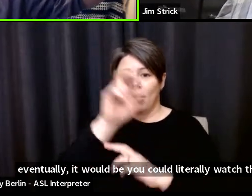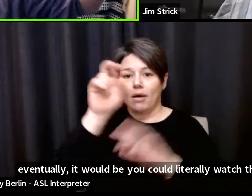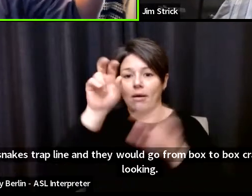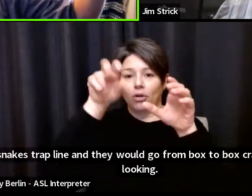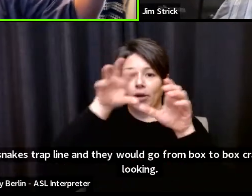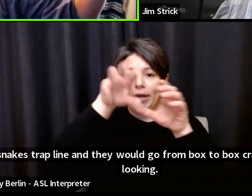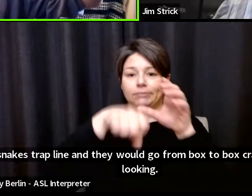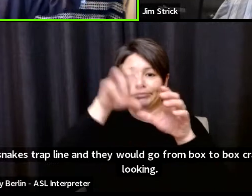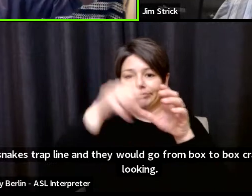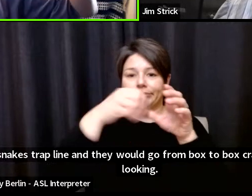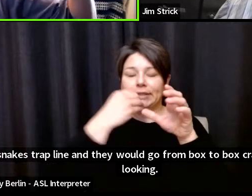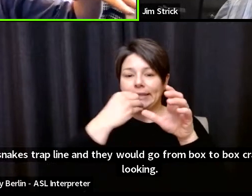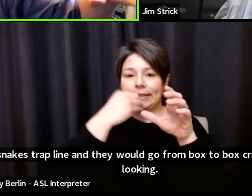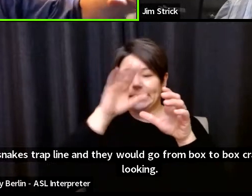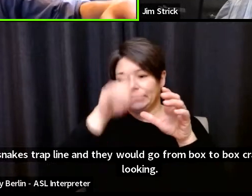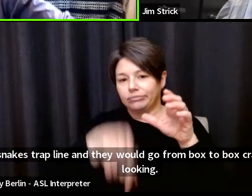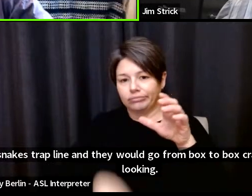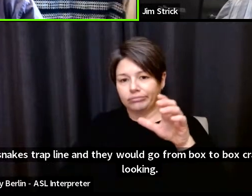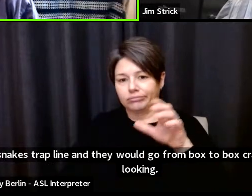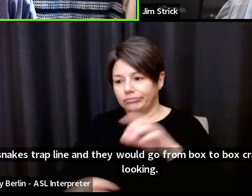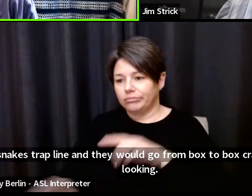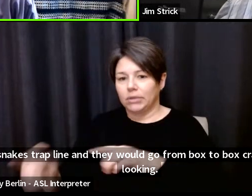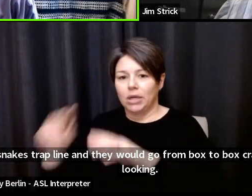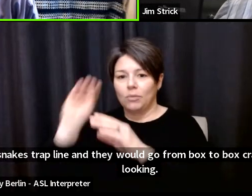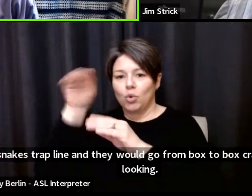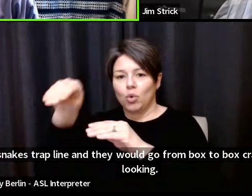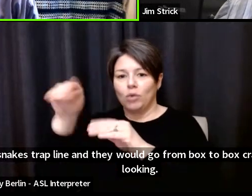eat whatever was there. If not, drop down and keep moving.